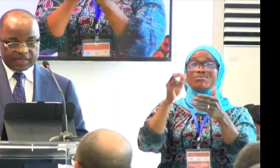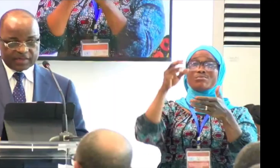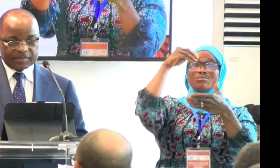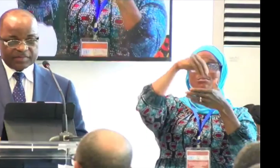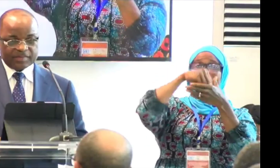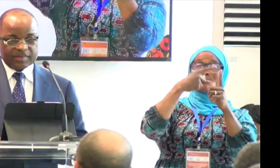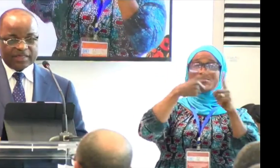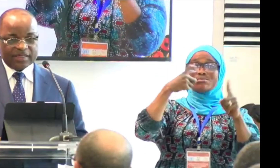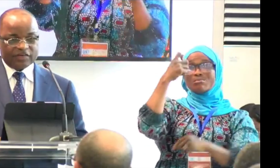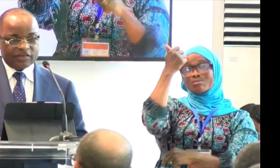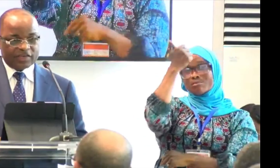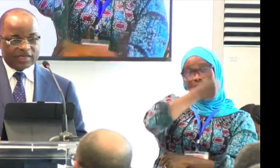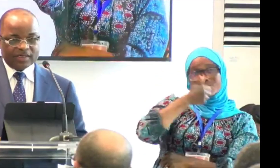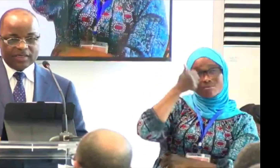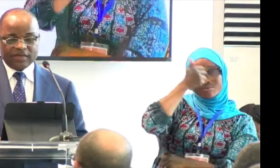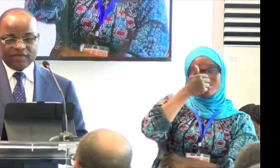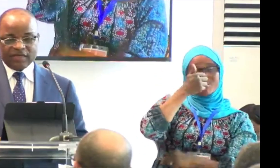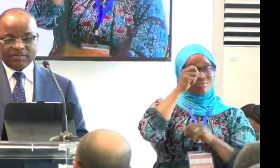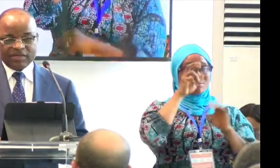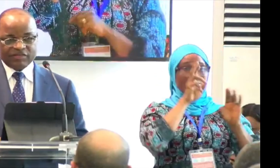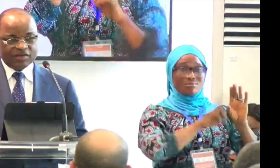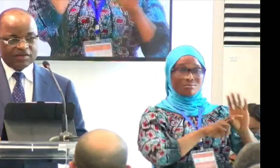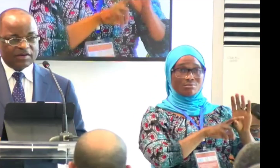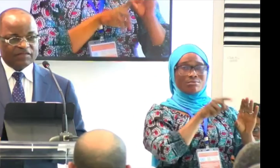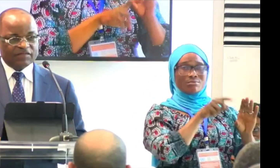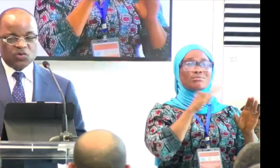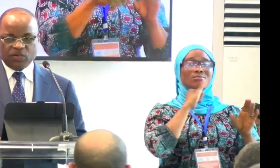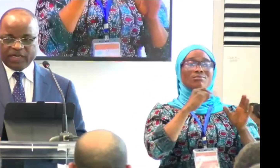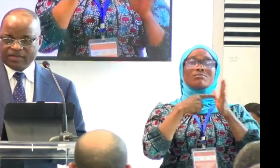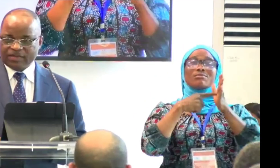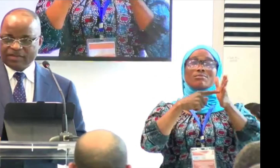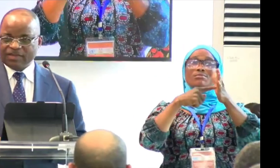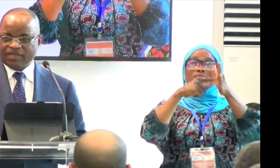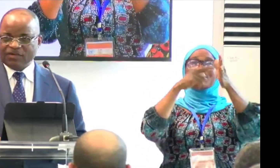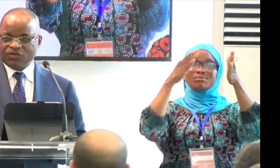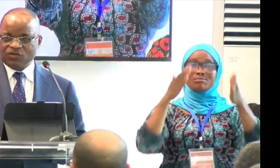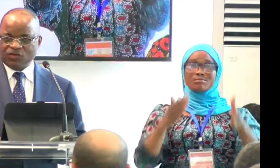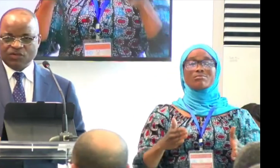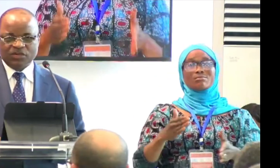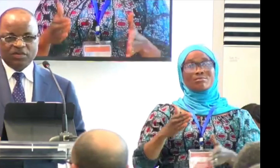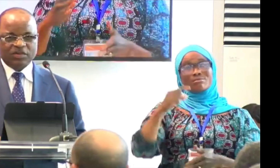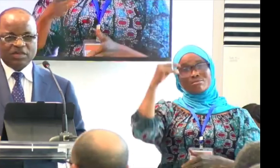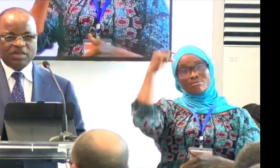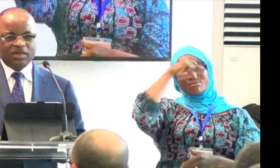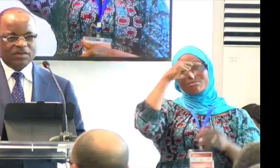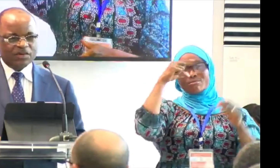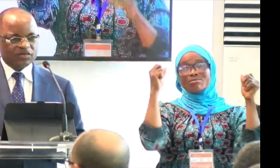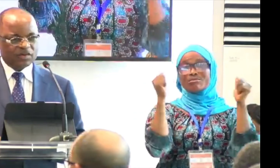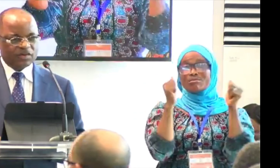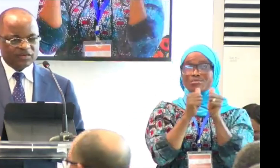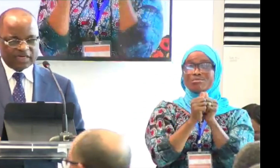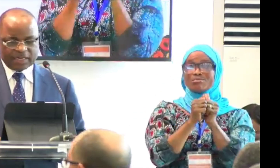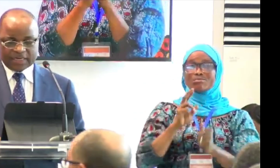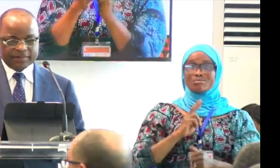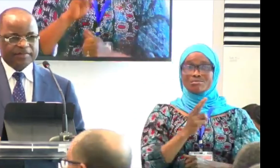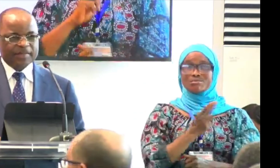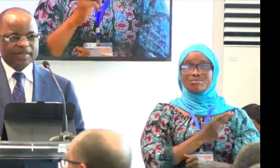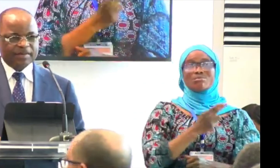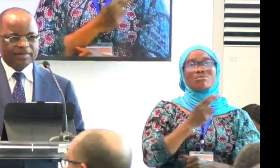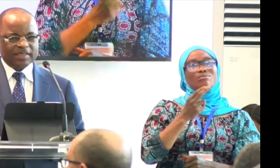Africa. The Chair is the ambassador of Kuwait. There were two,